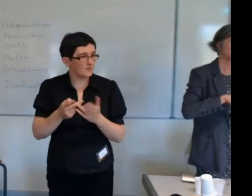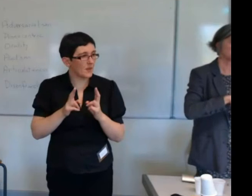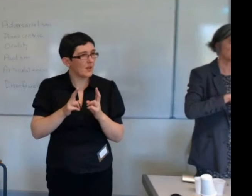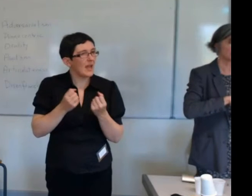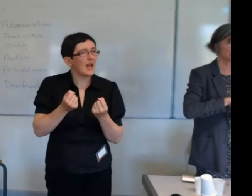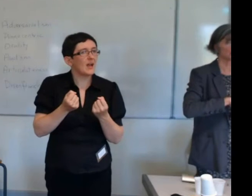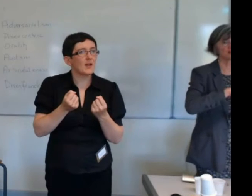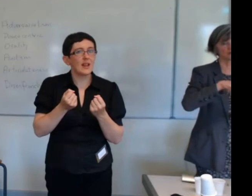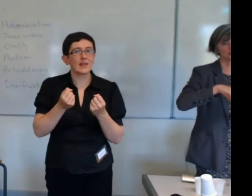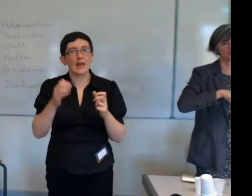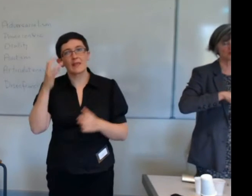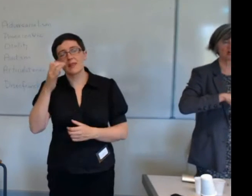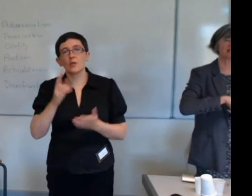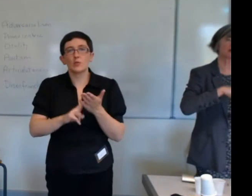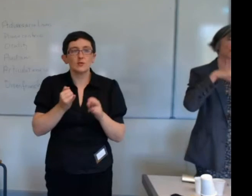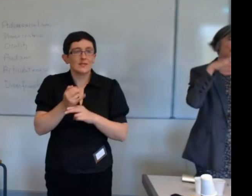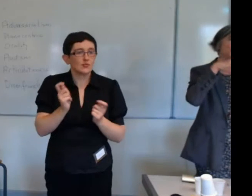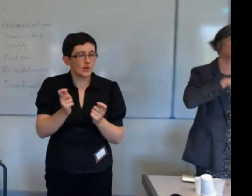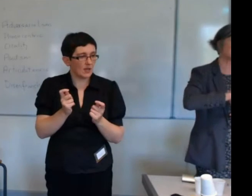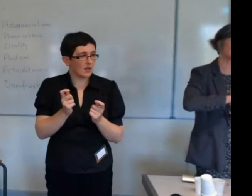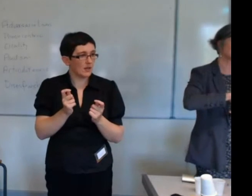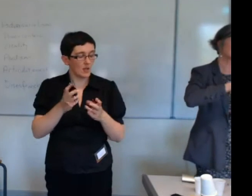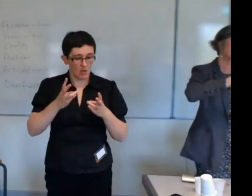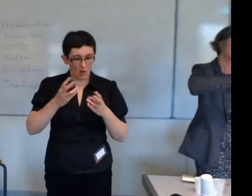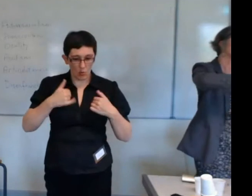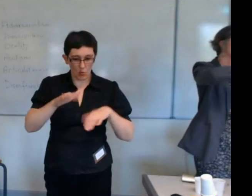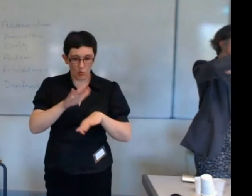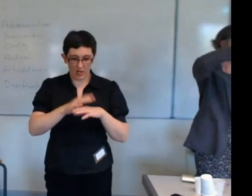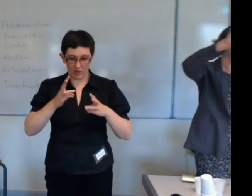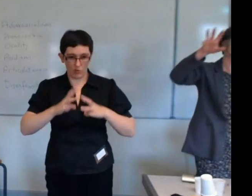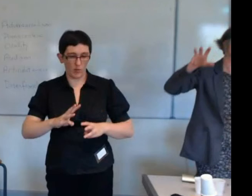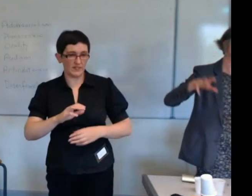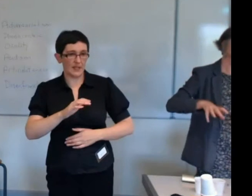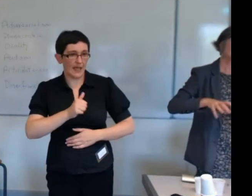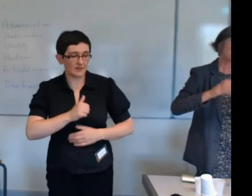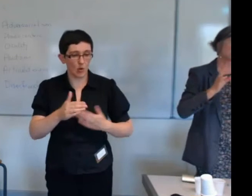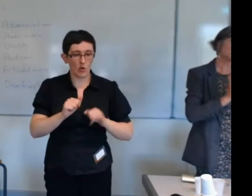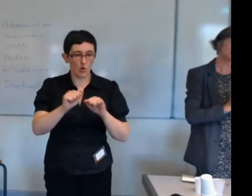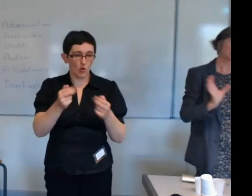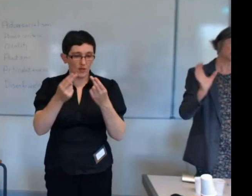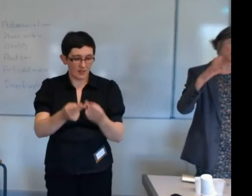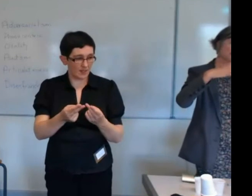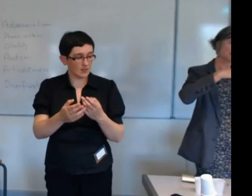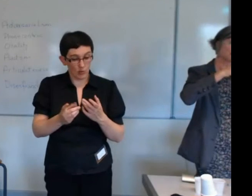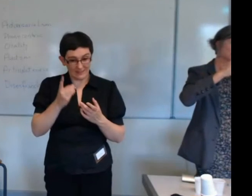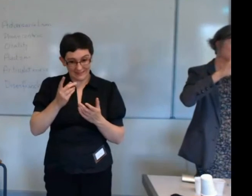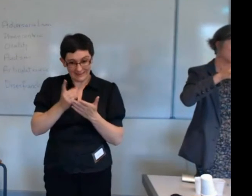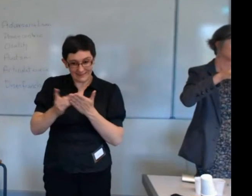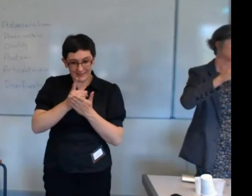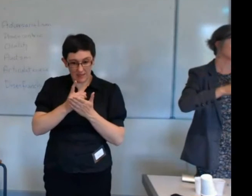of a theory that we use in training about where a woman is at and what her needs are. And we designed our website more or less around that. So